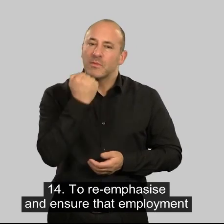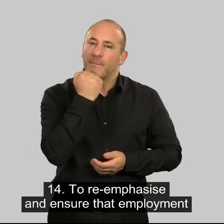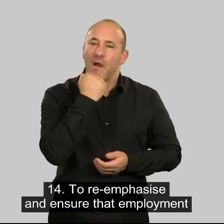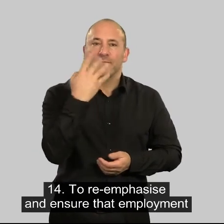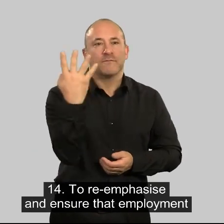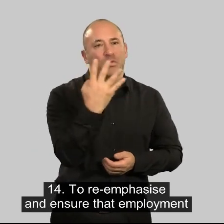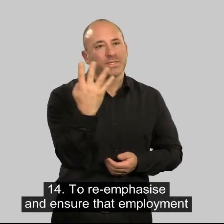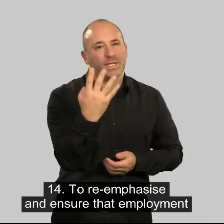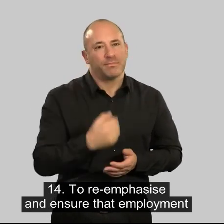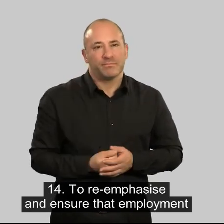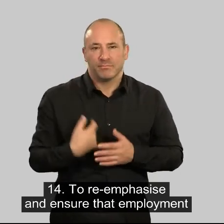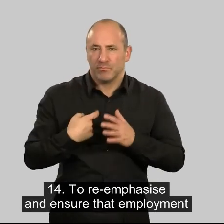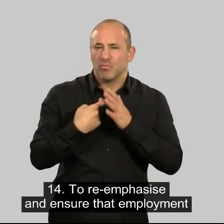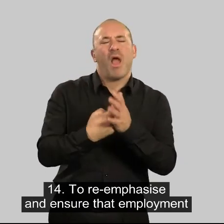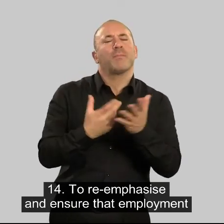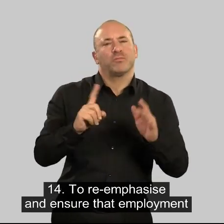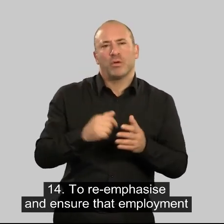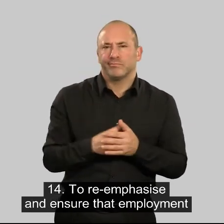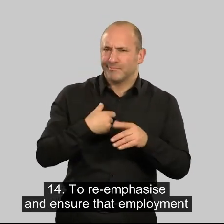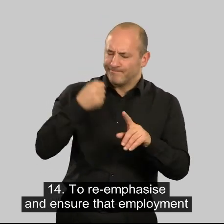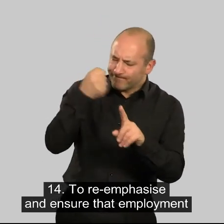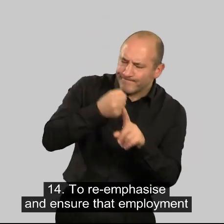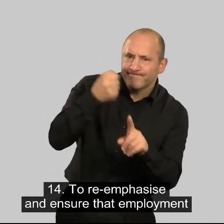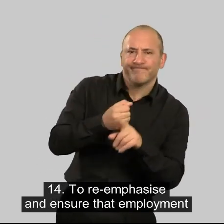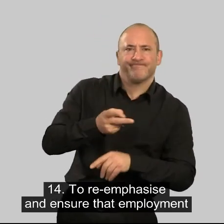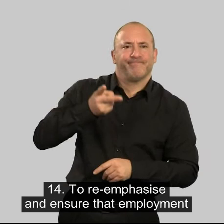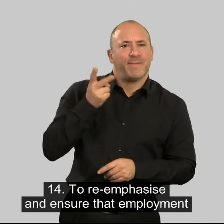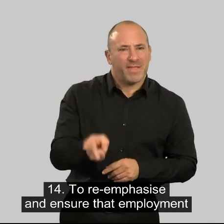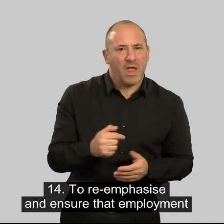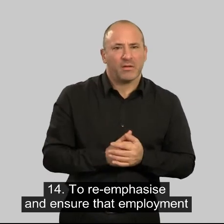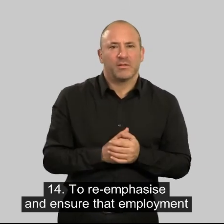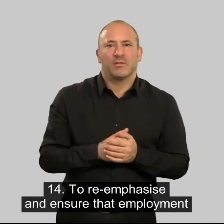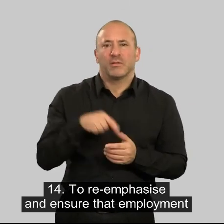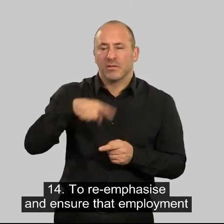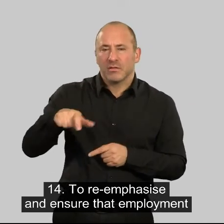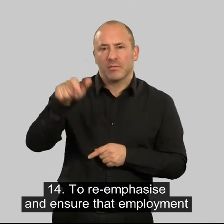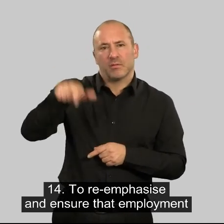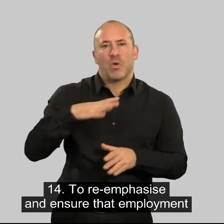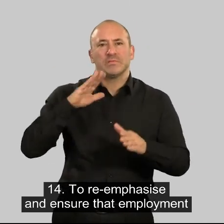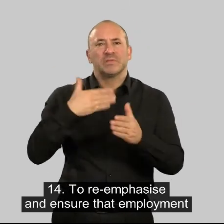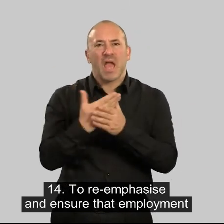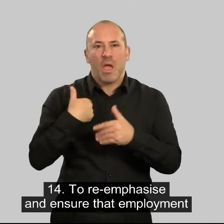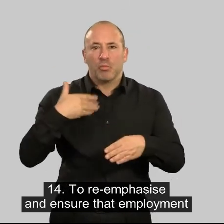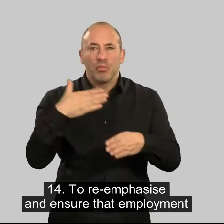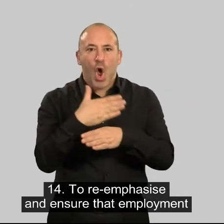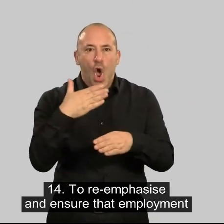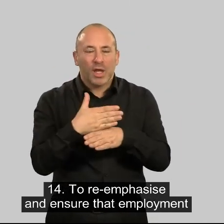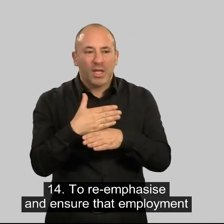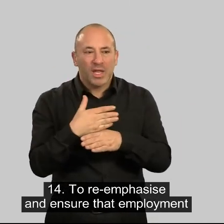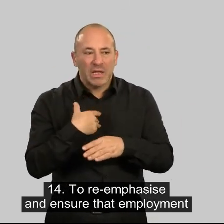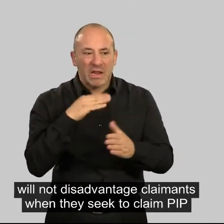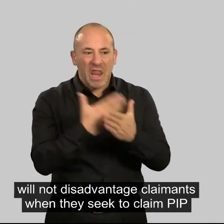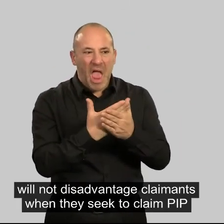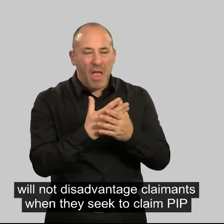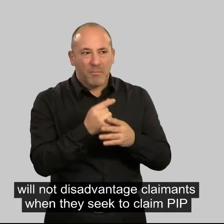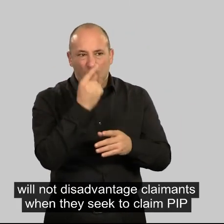14. To re-emphasise and ensure that employment will not disadvantage claimants when they seek to